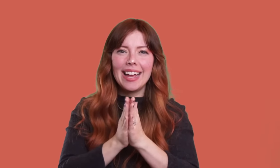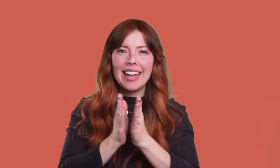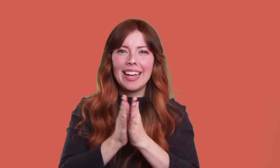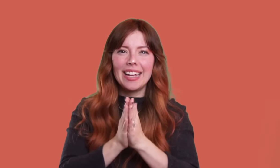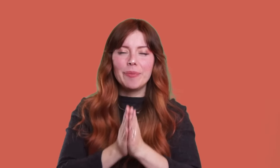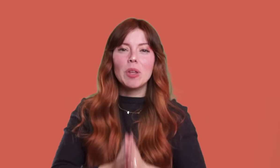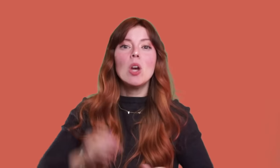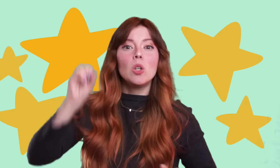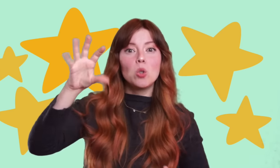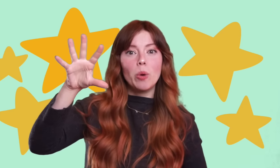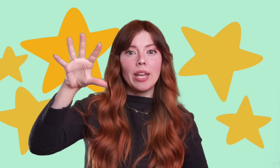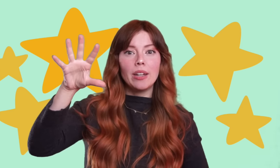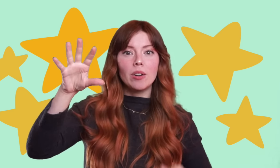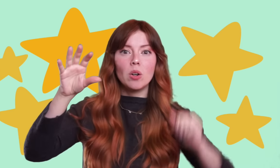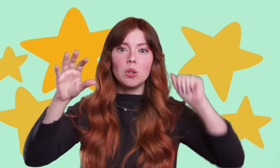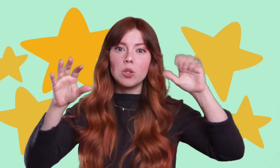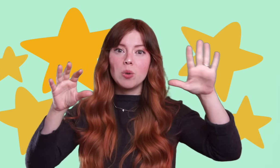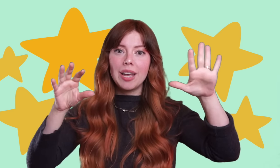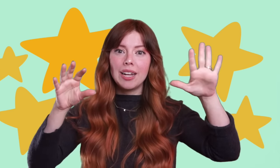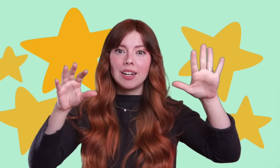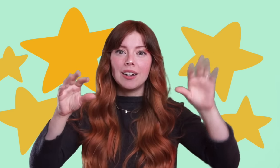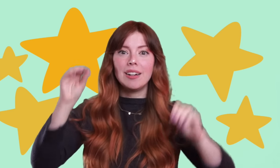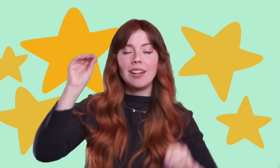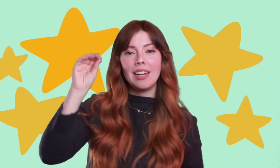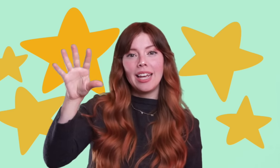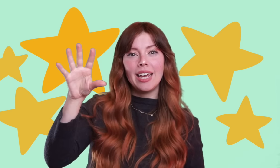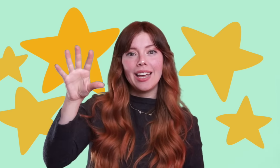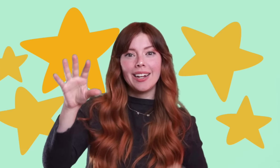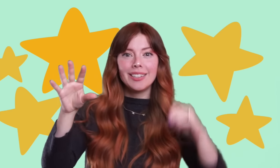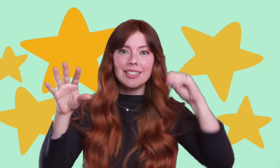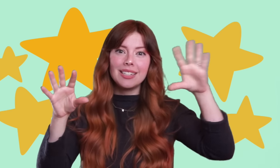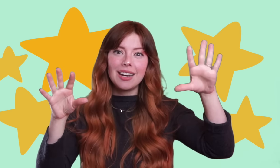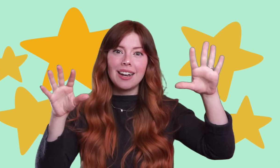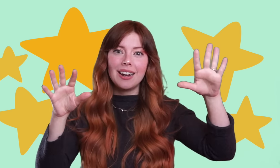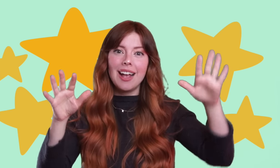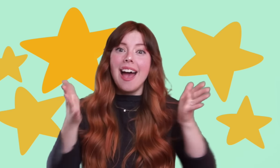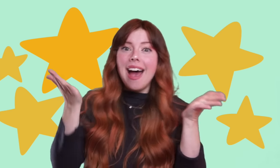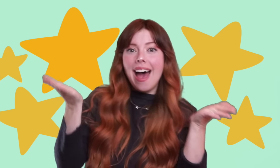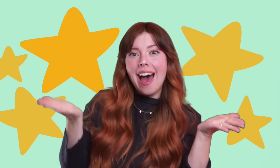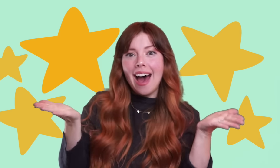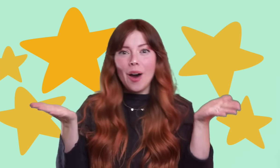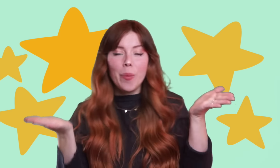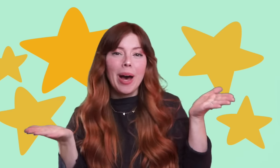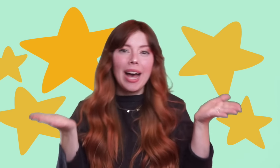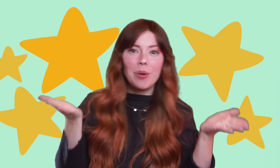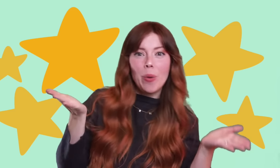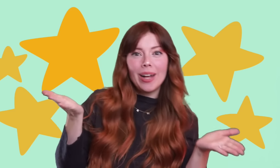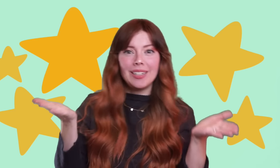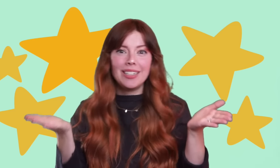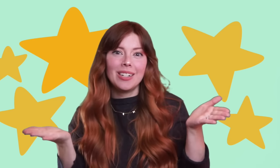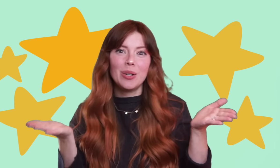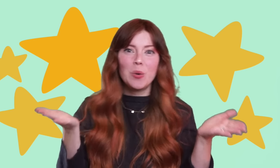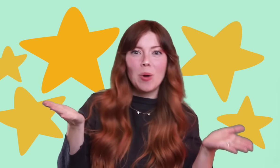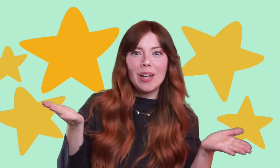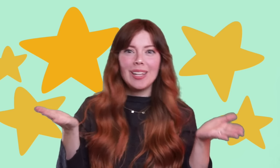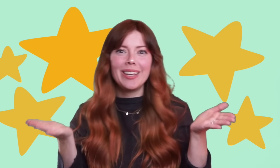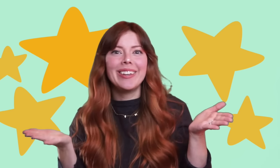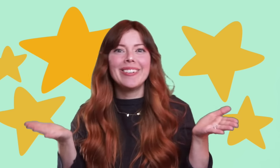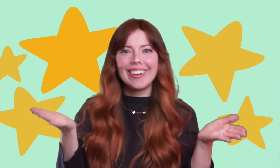Yay. Twinkle, twinkle, little star. How I wonder what you